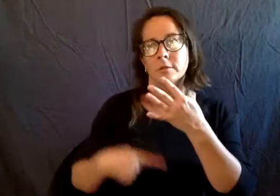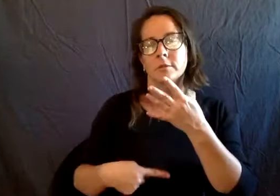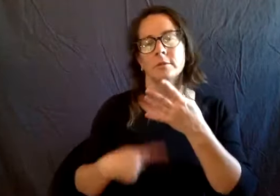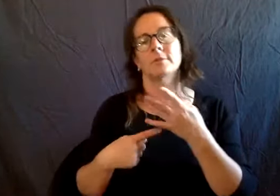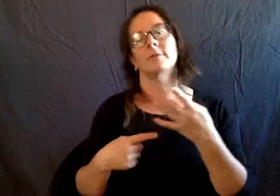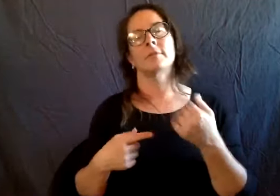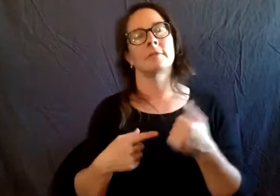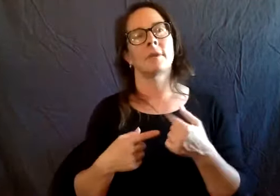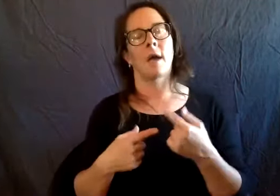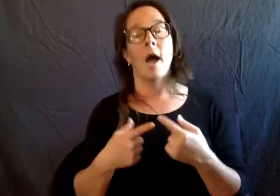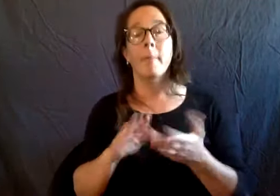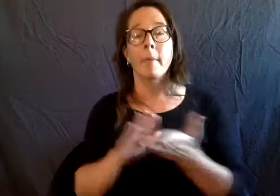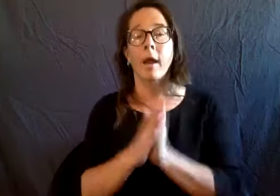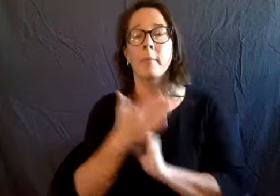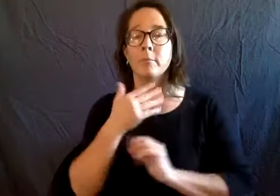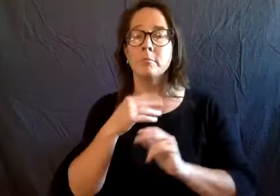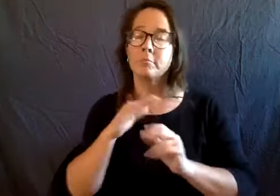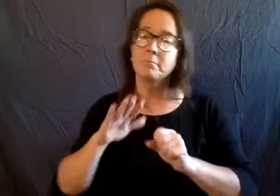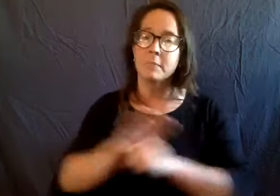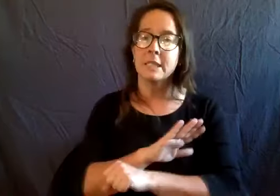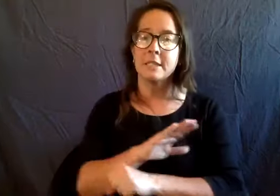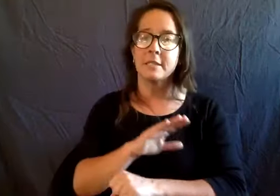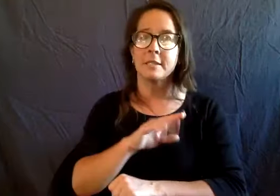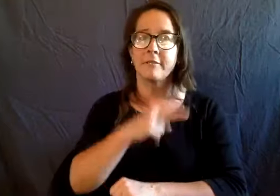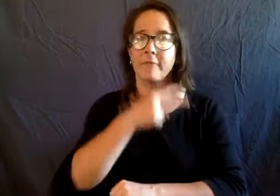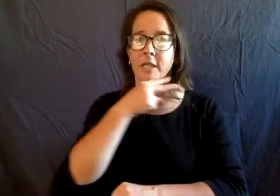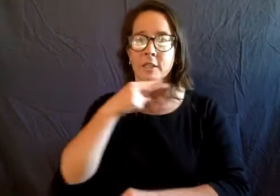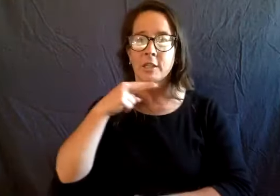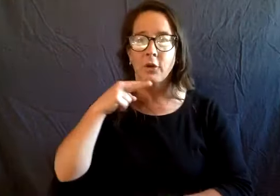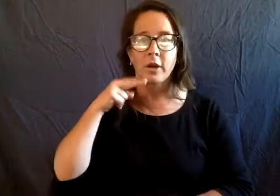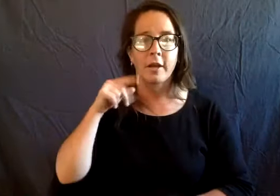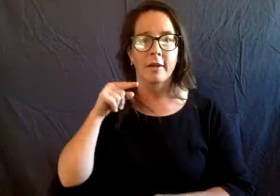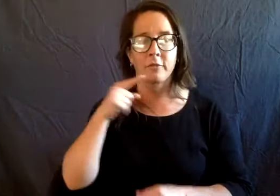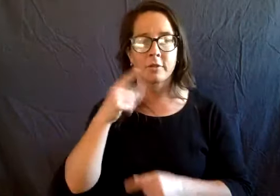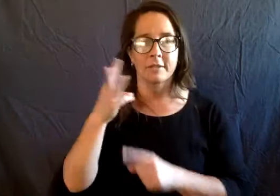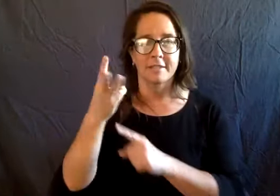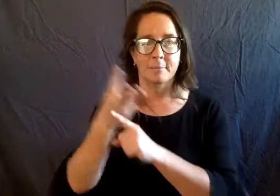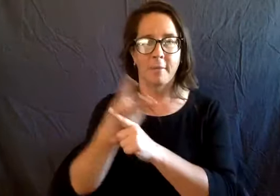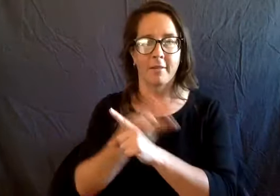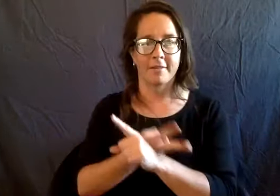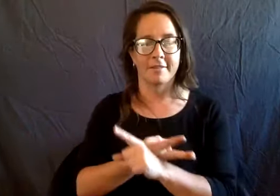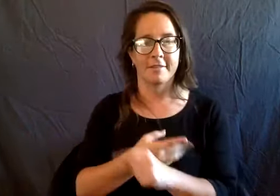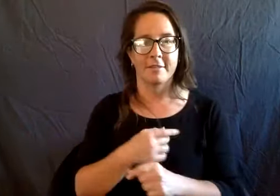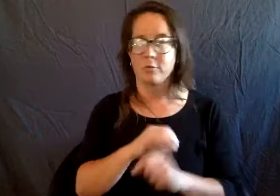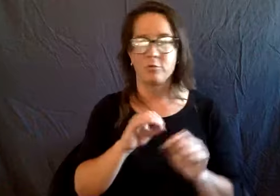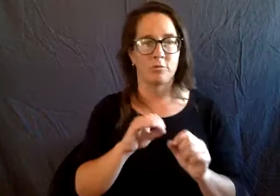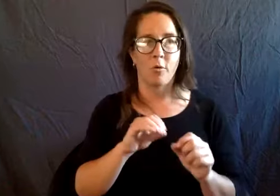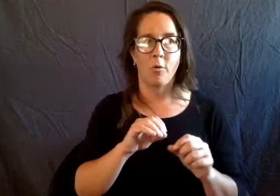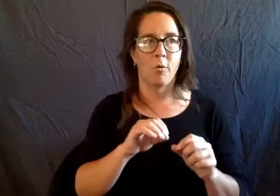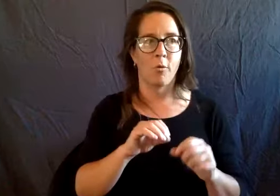Although I did become a complete vegetarian for 6 years, no meat, fish, or eggs for a full 6